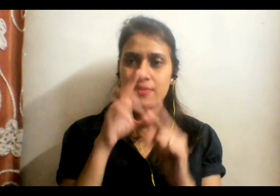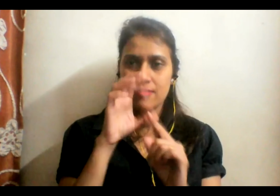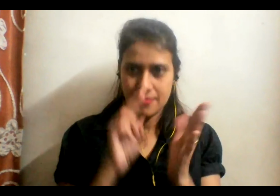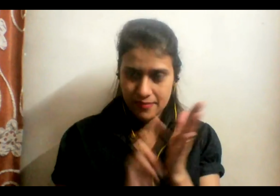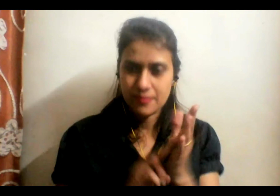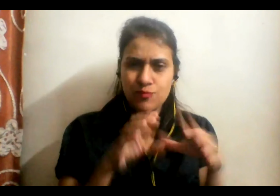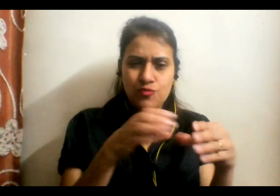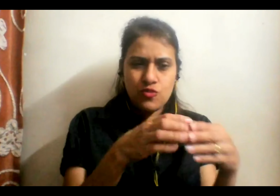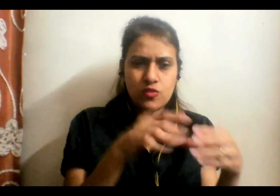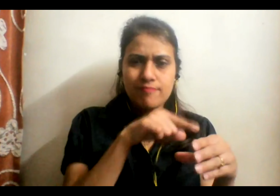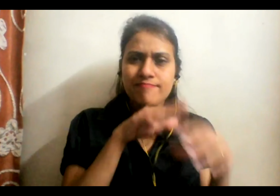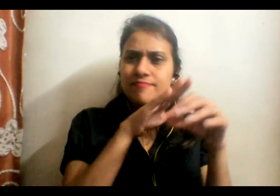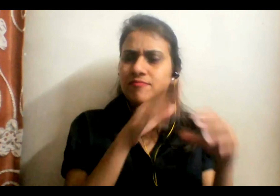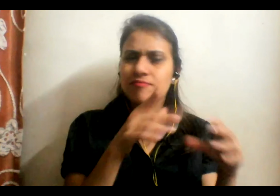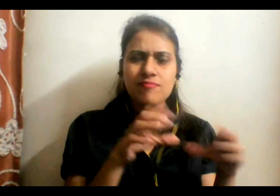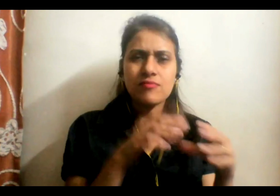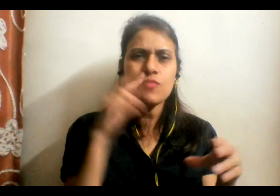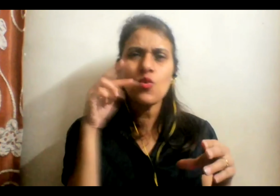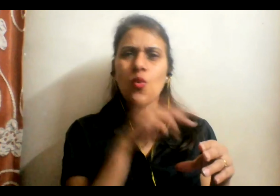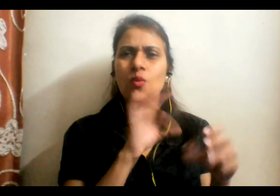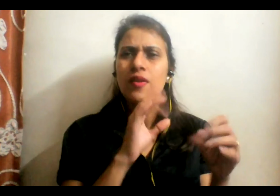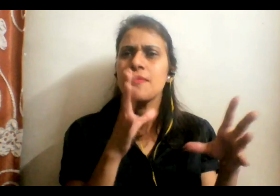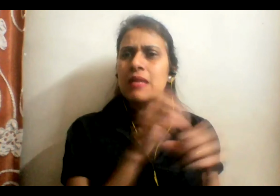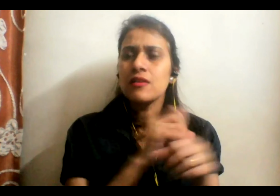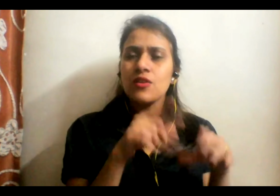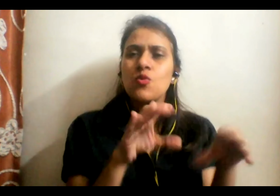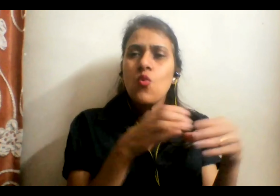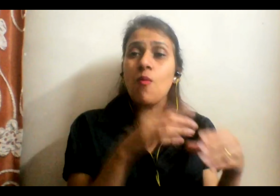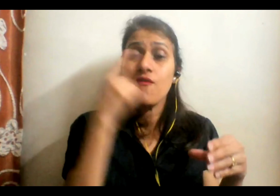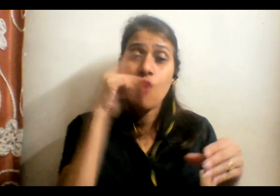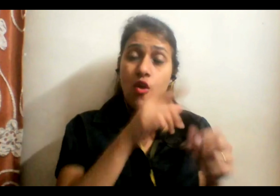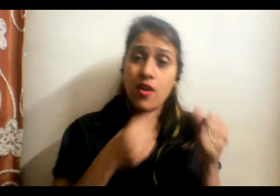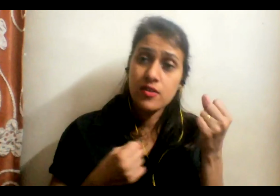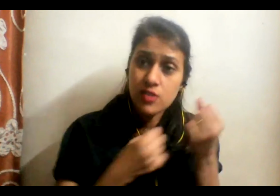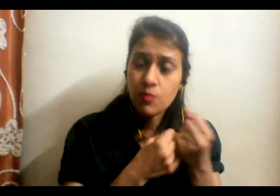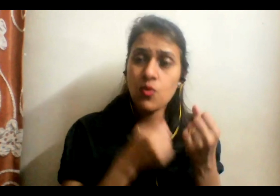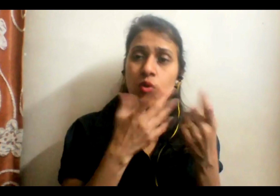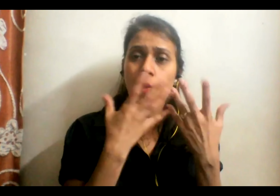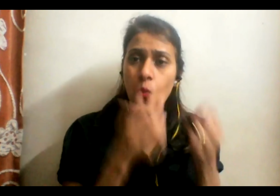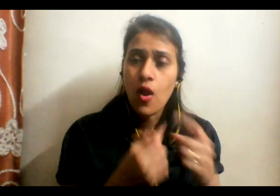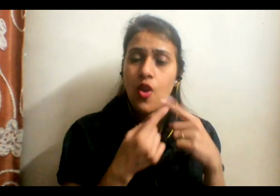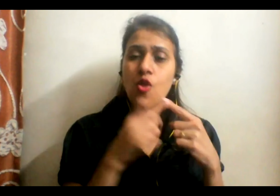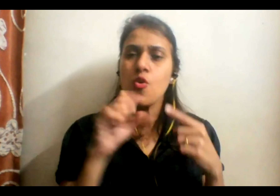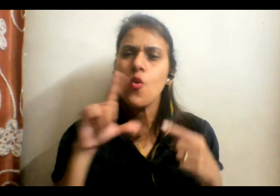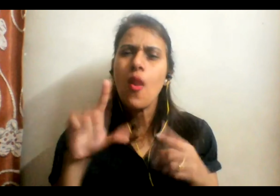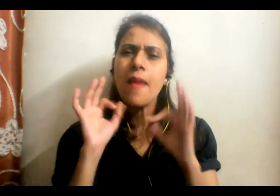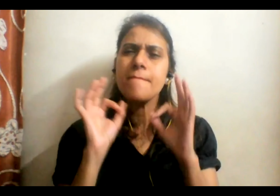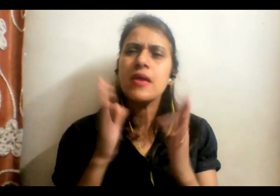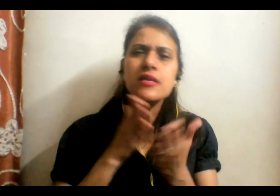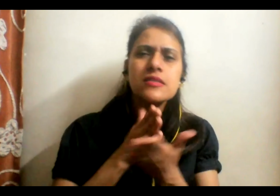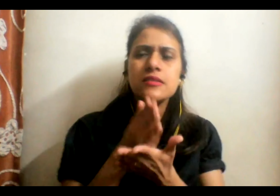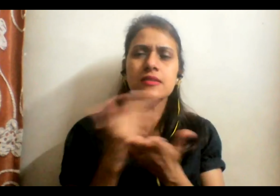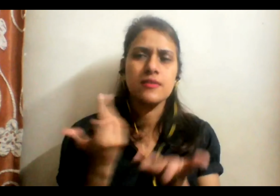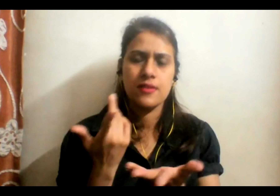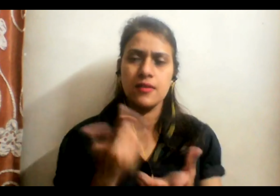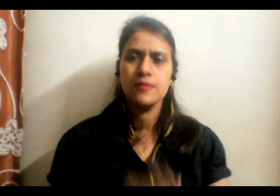See, I mean, that's which tool or research technique should be used for that? How should we go about it? so if you want